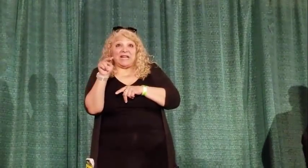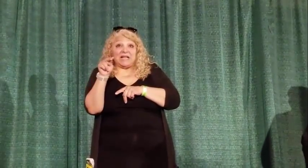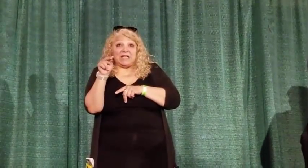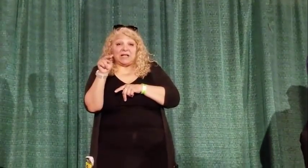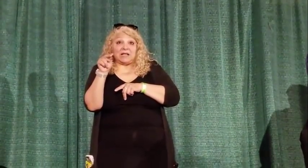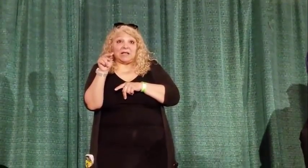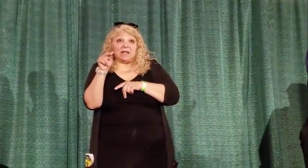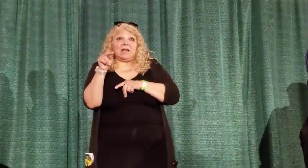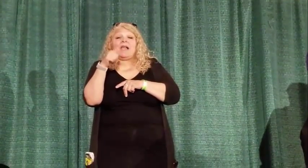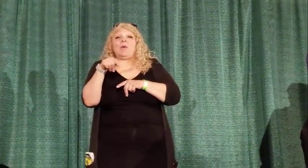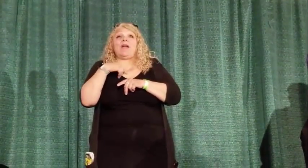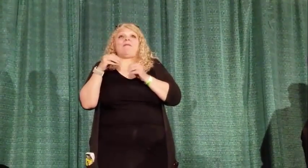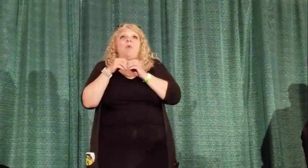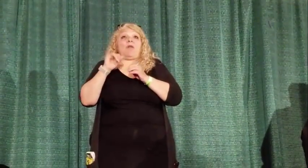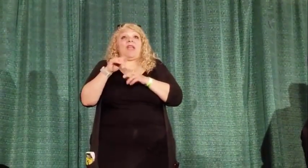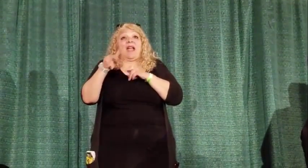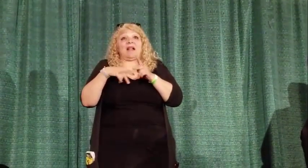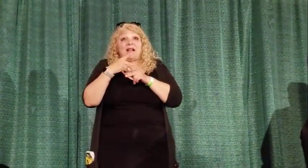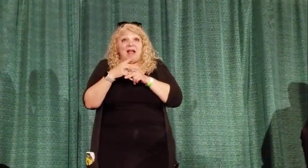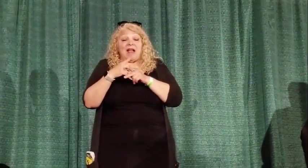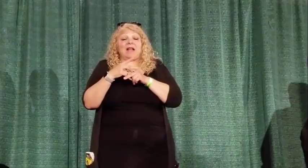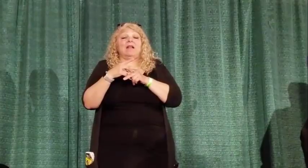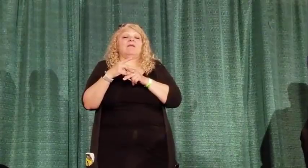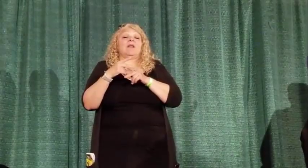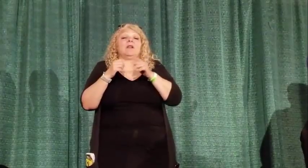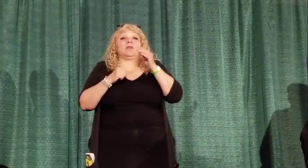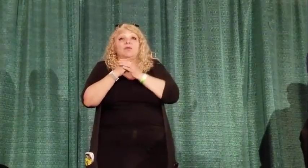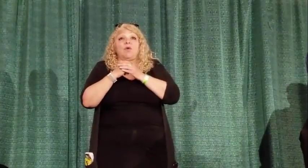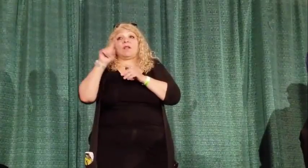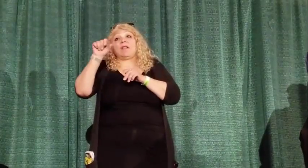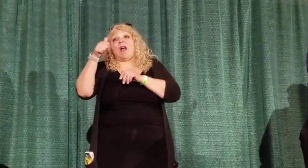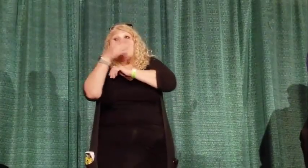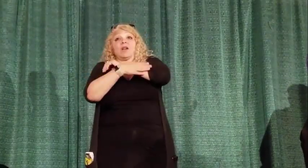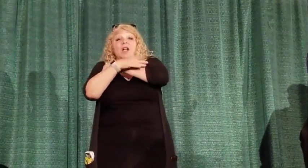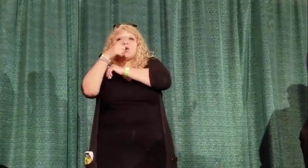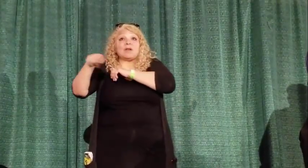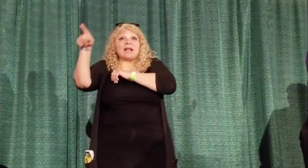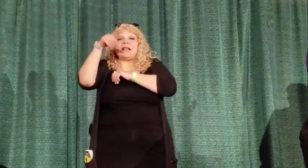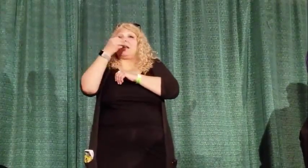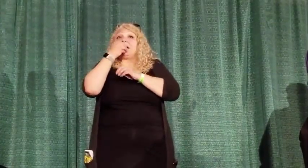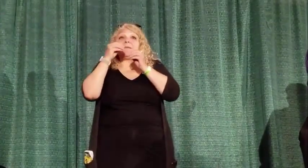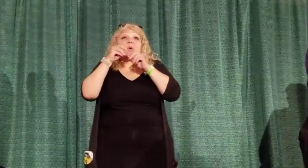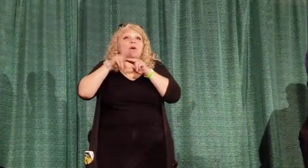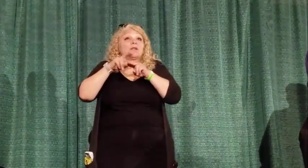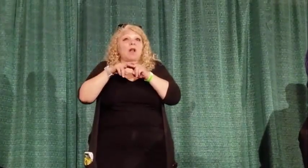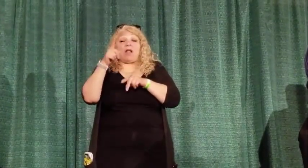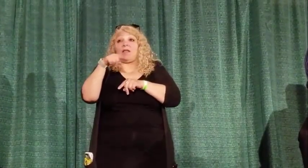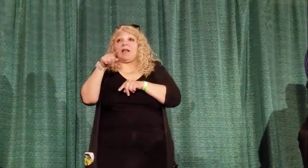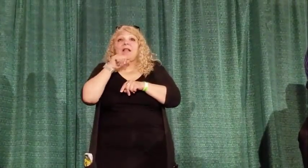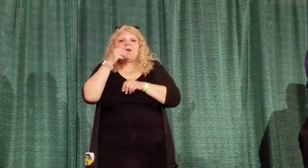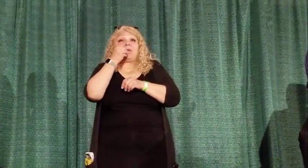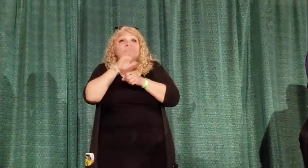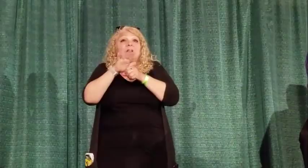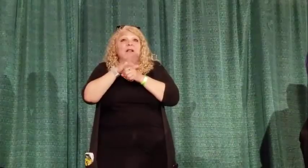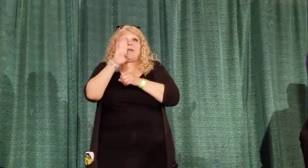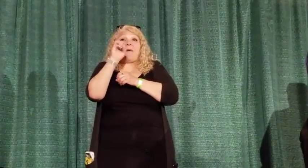more hemorrhagic strokes in Asian countries because they eat more salt and they don't have as much beef